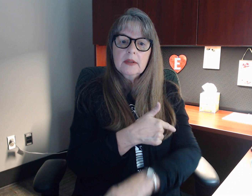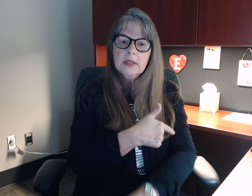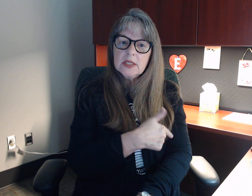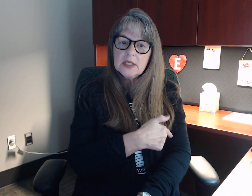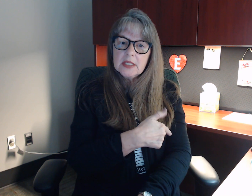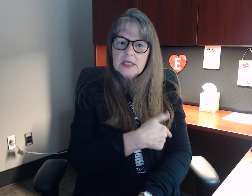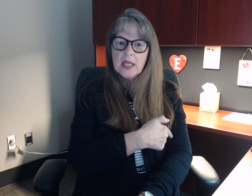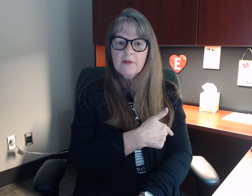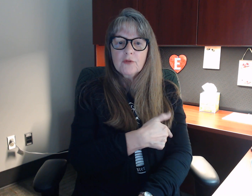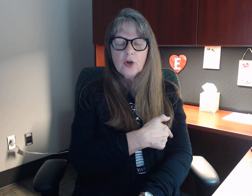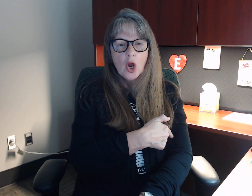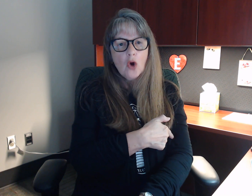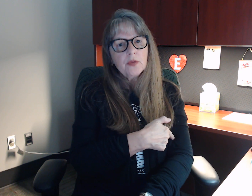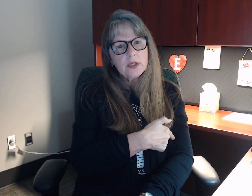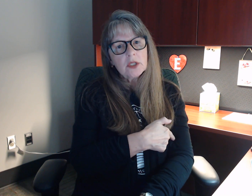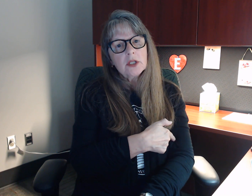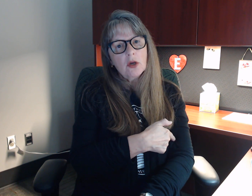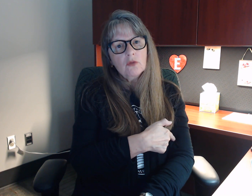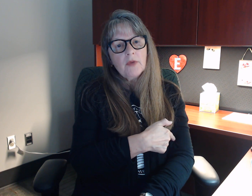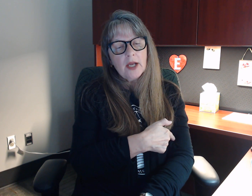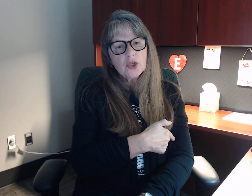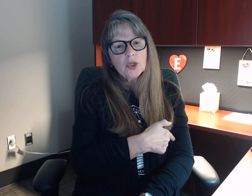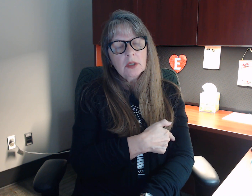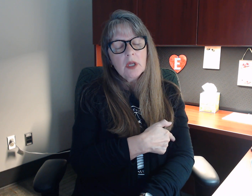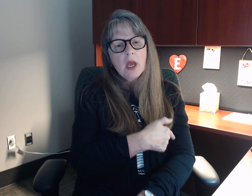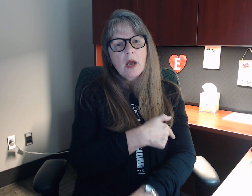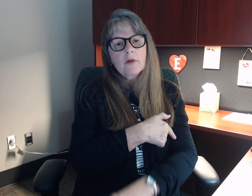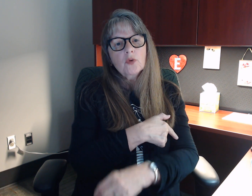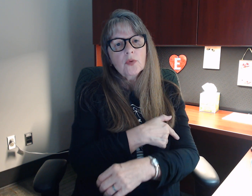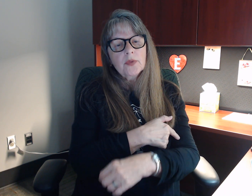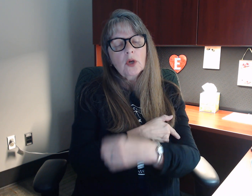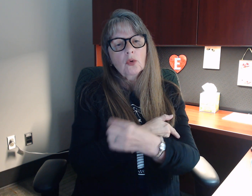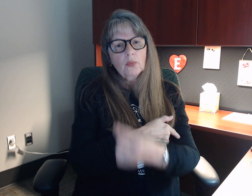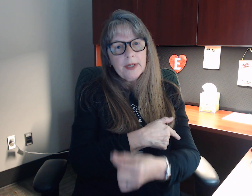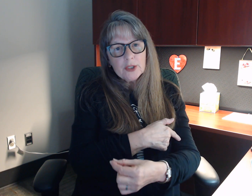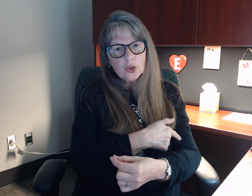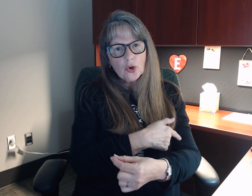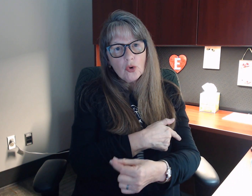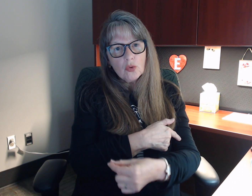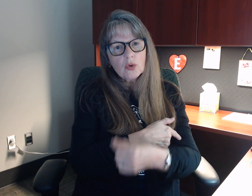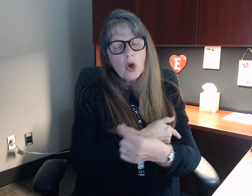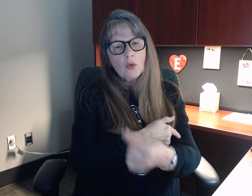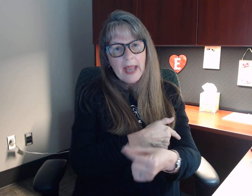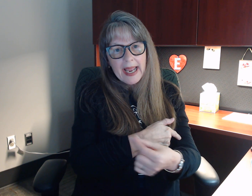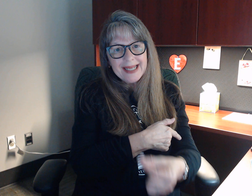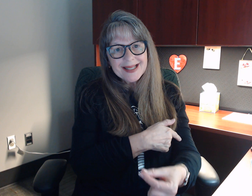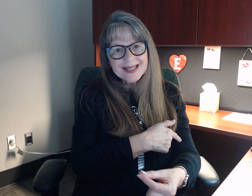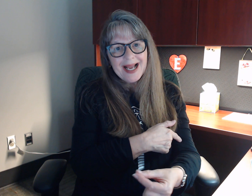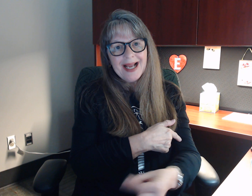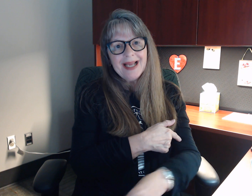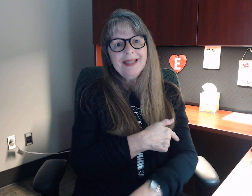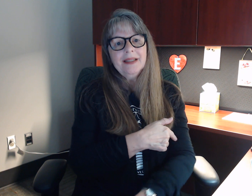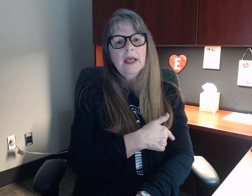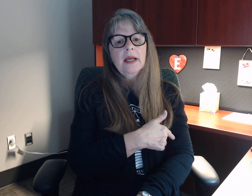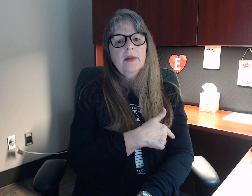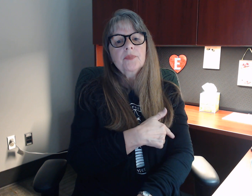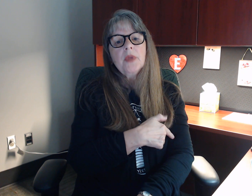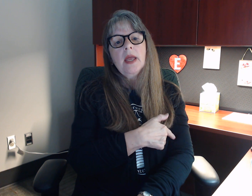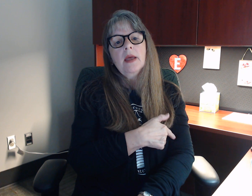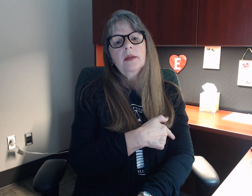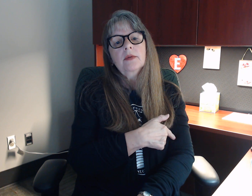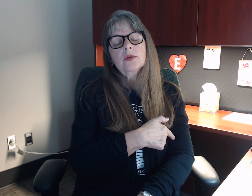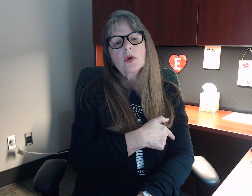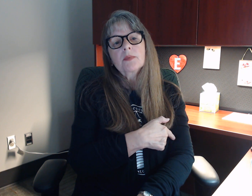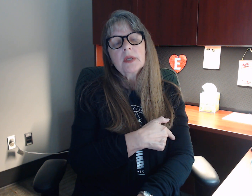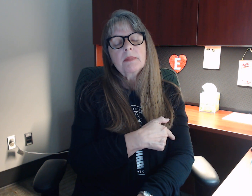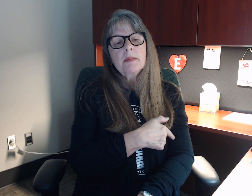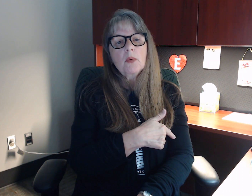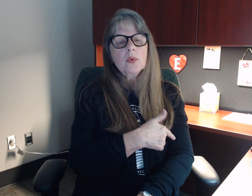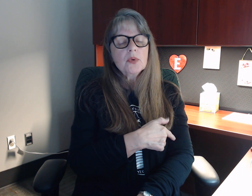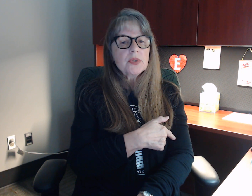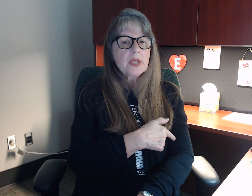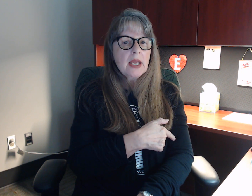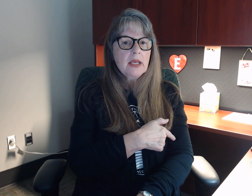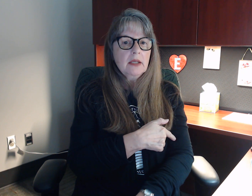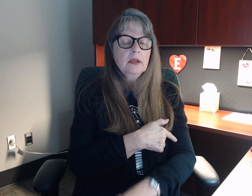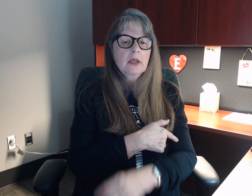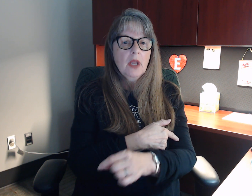is the sign for Coke. This is the old-fashioned for the original cocaine sign. And so some people will say